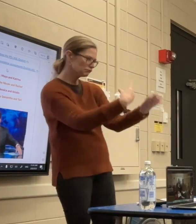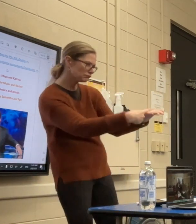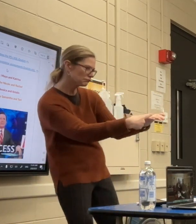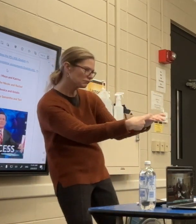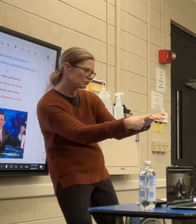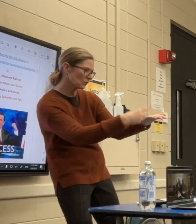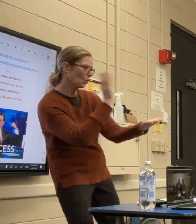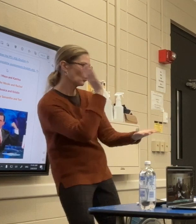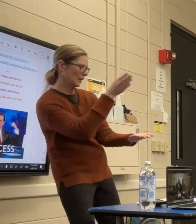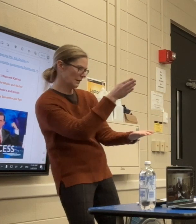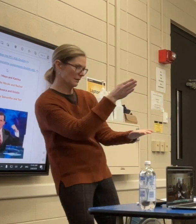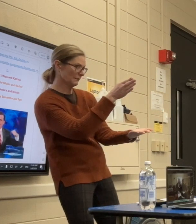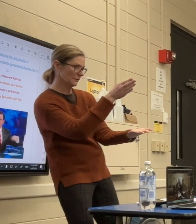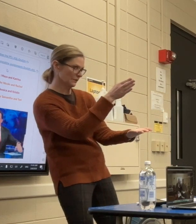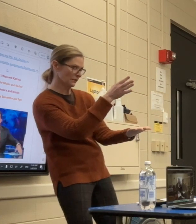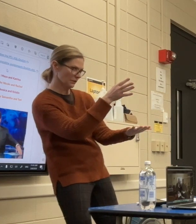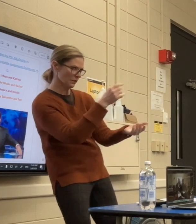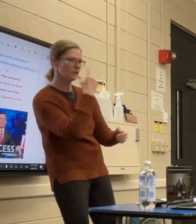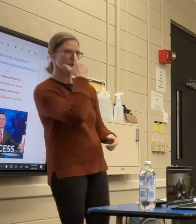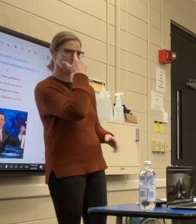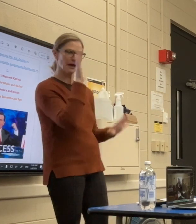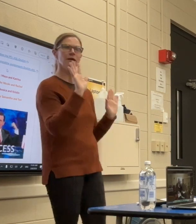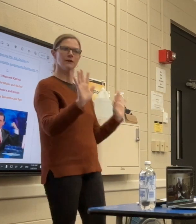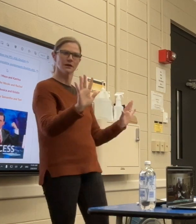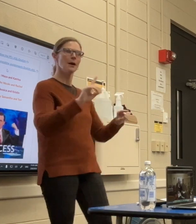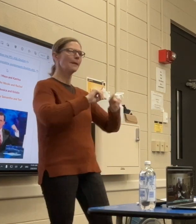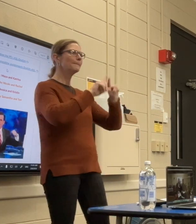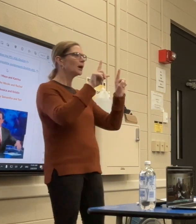don't understand a concept, and we will definitely discuss that.